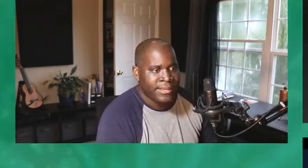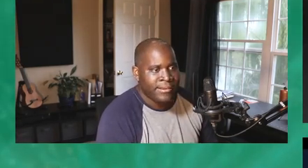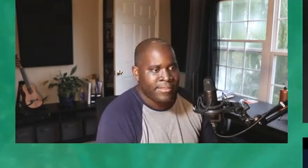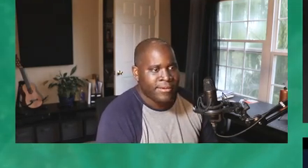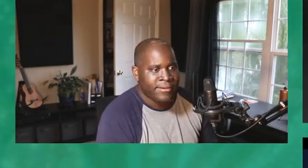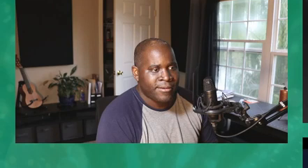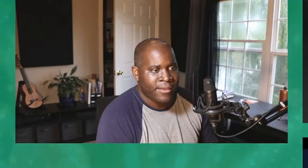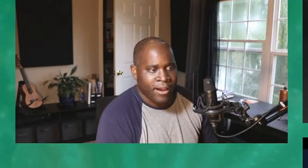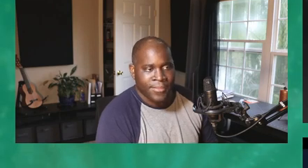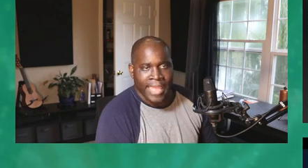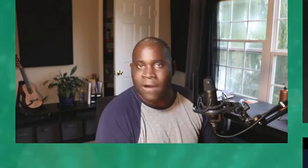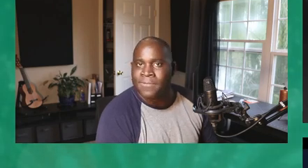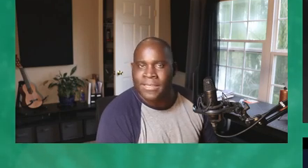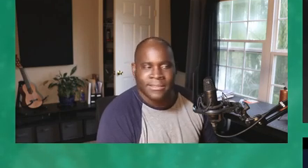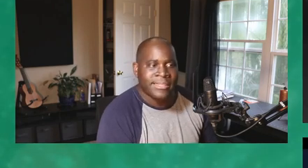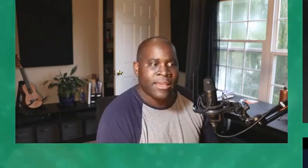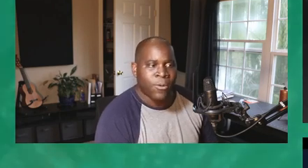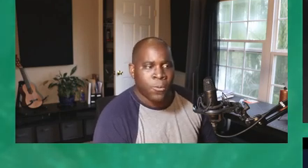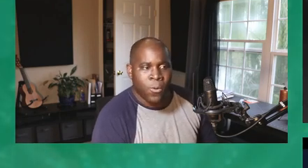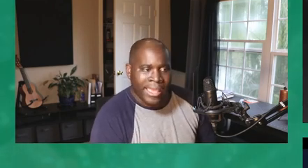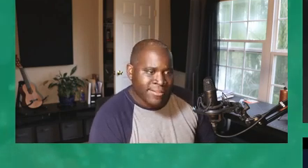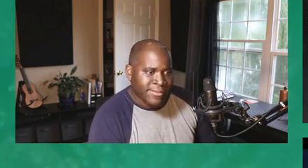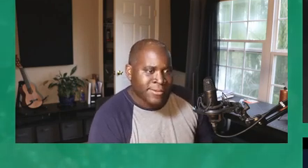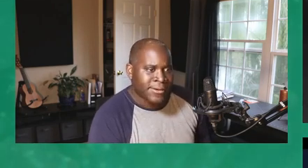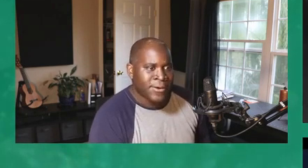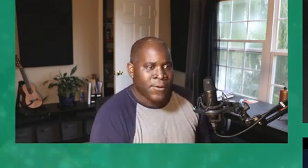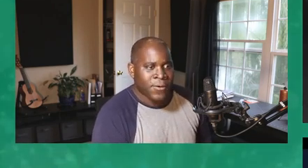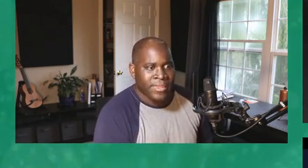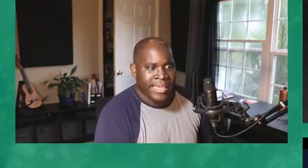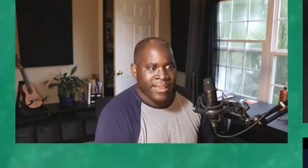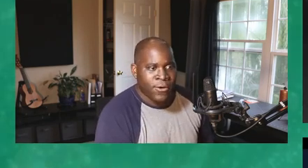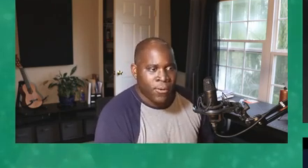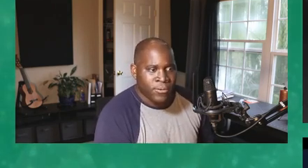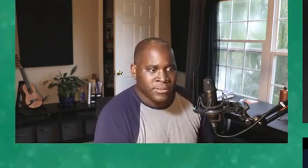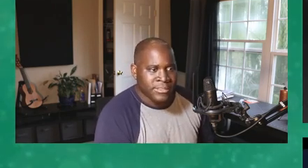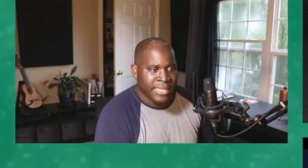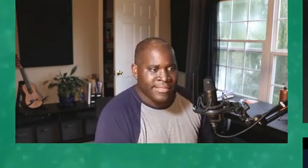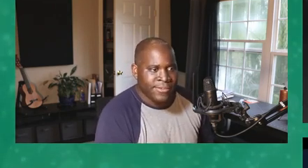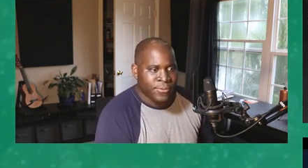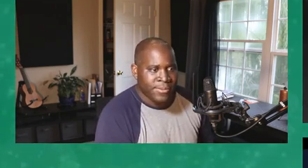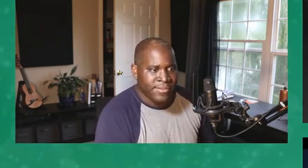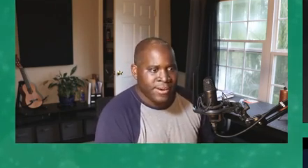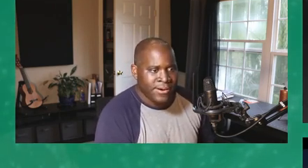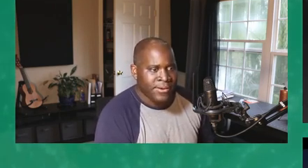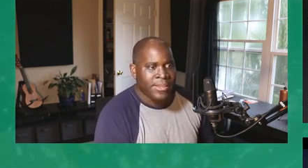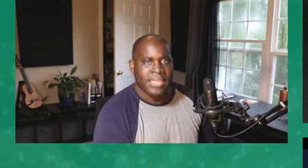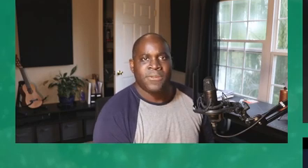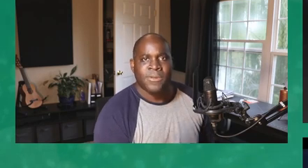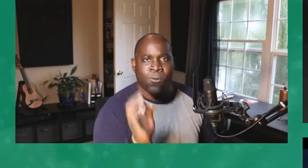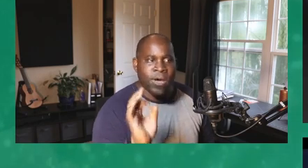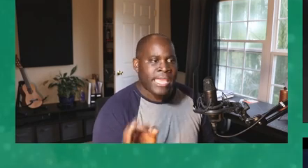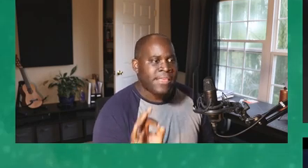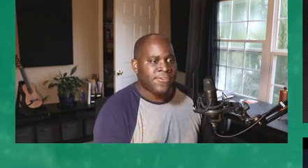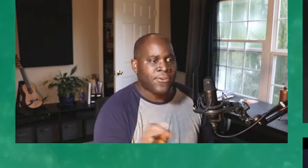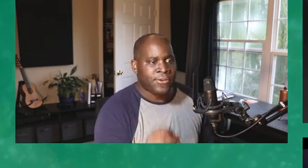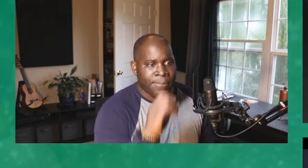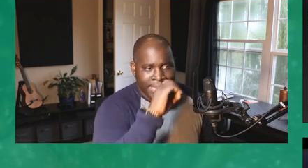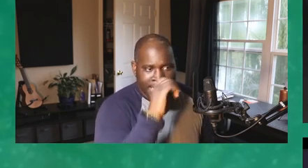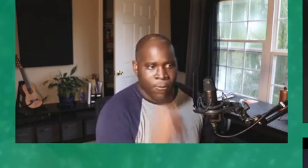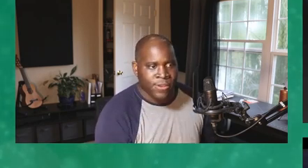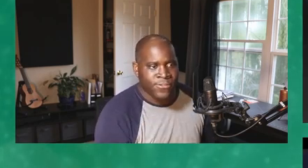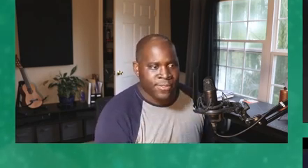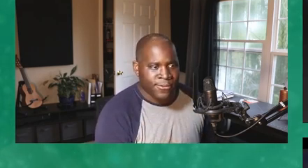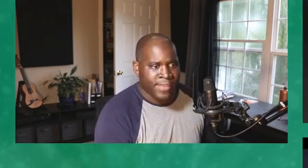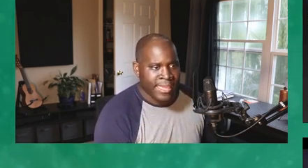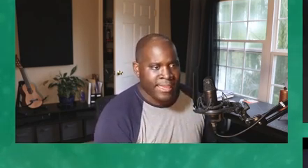color than the on the outfit, like a white or like gold, like these ribbons here, it'd be way easier to